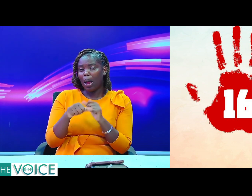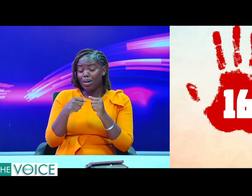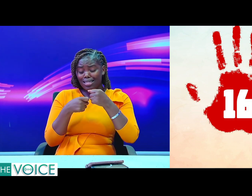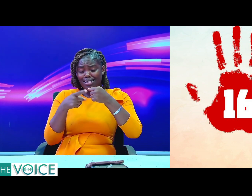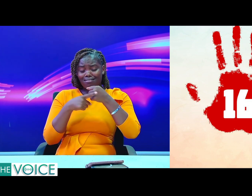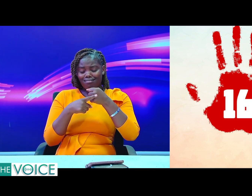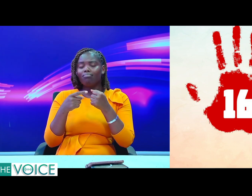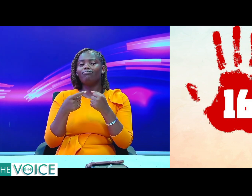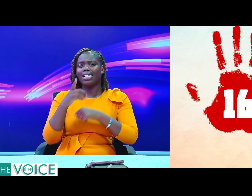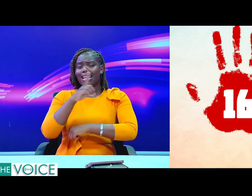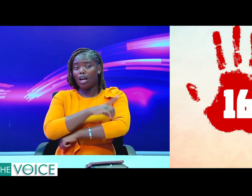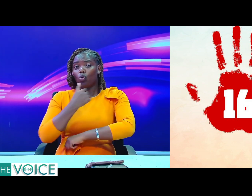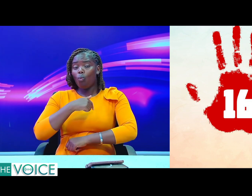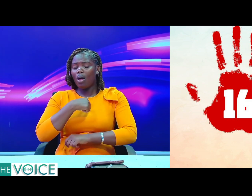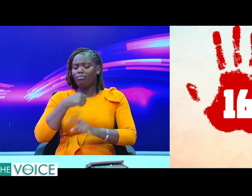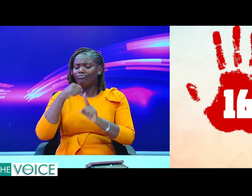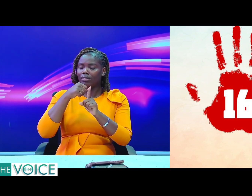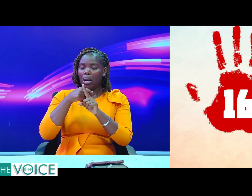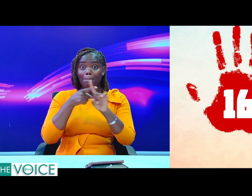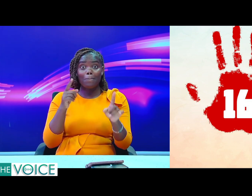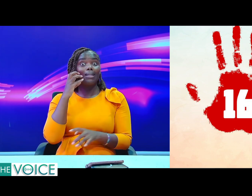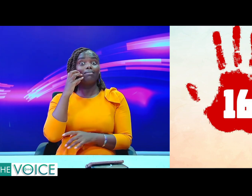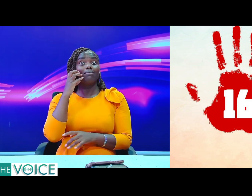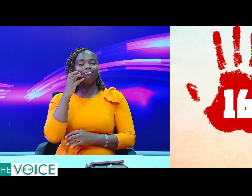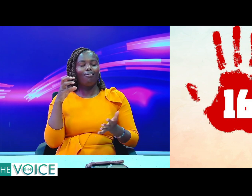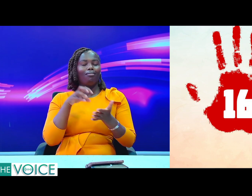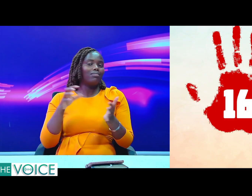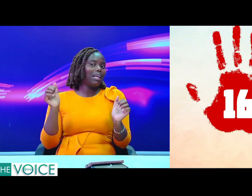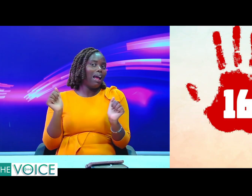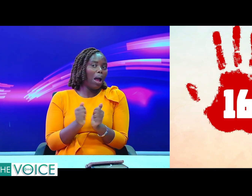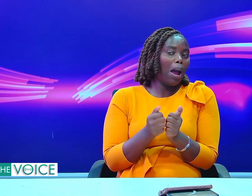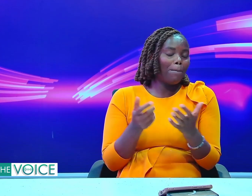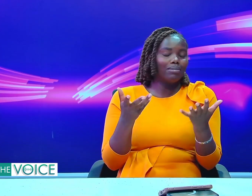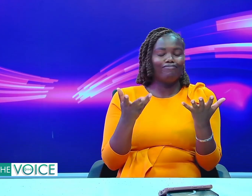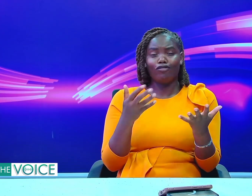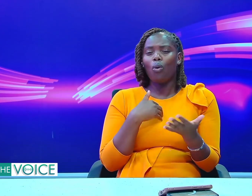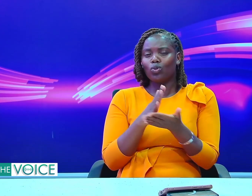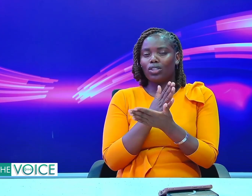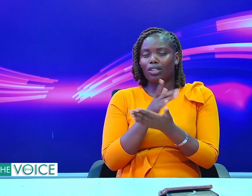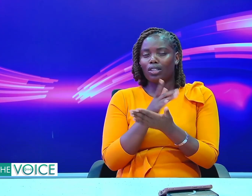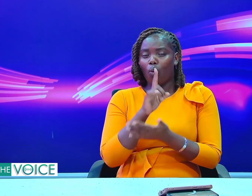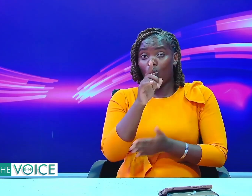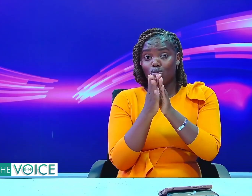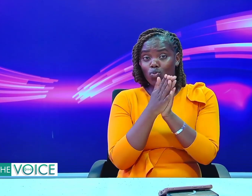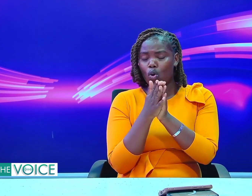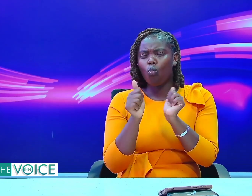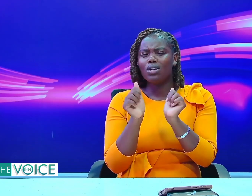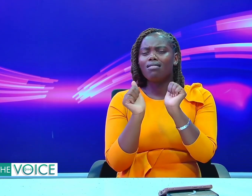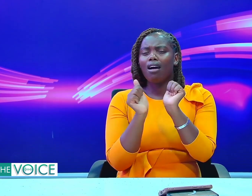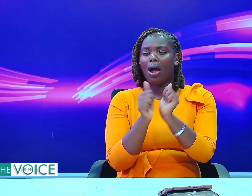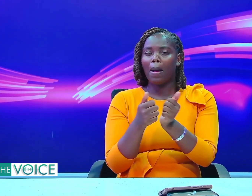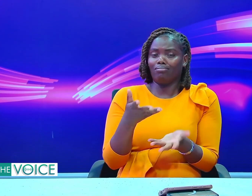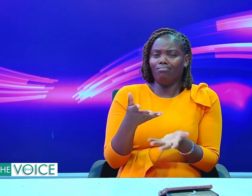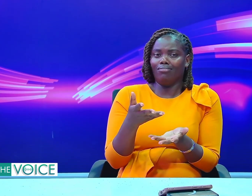topic. I want to talk to you about the 16 days for activism and what has happened